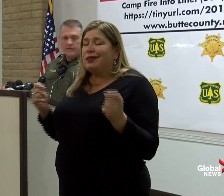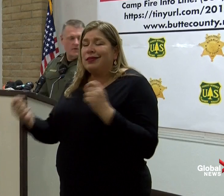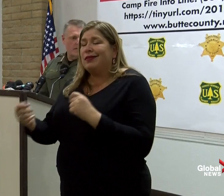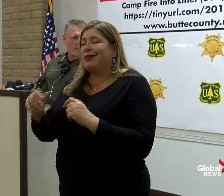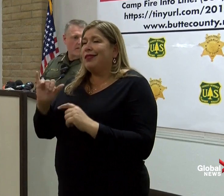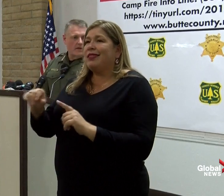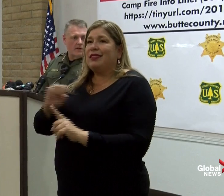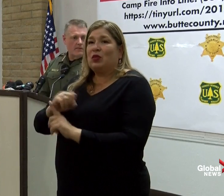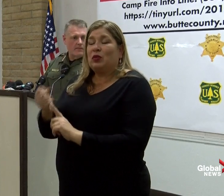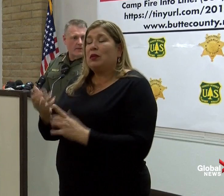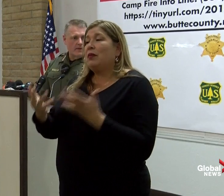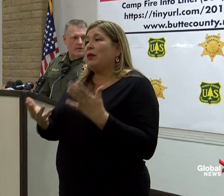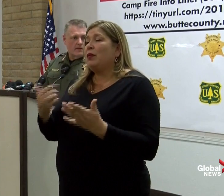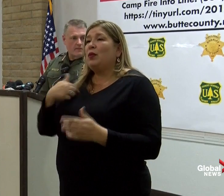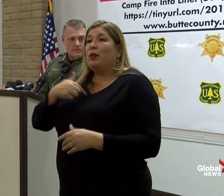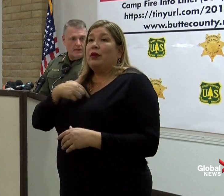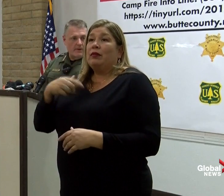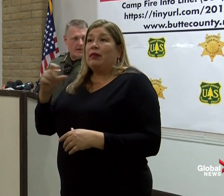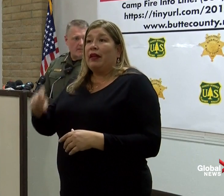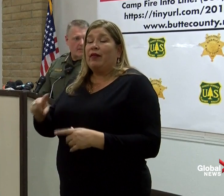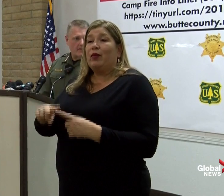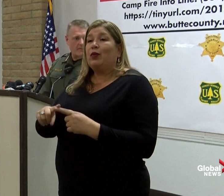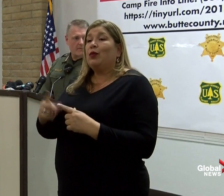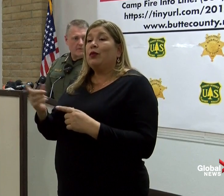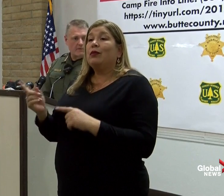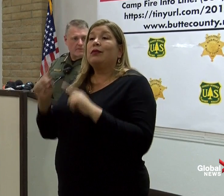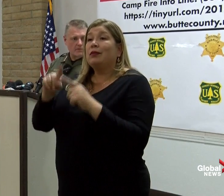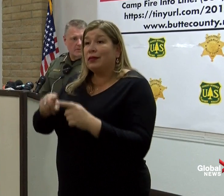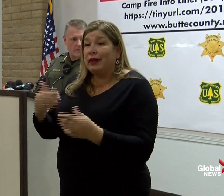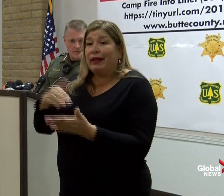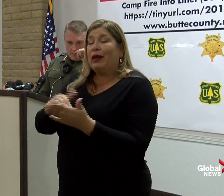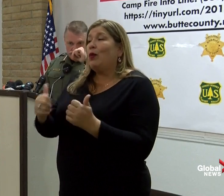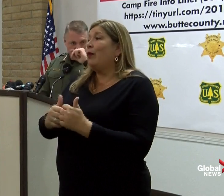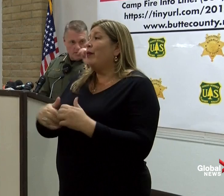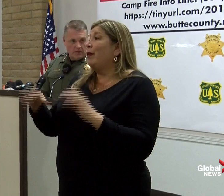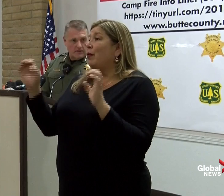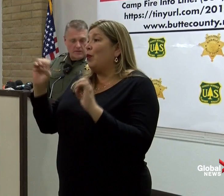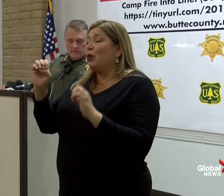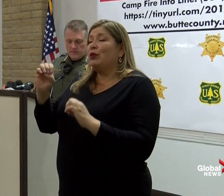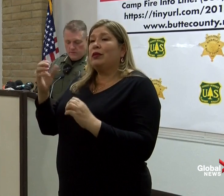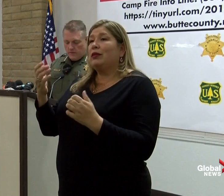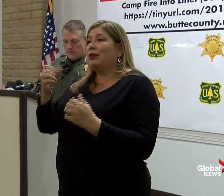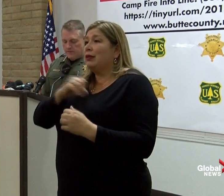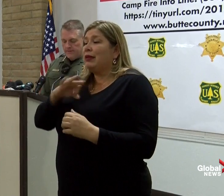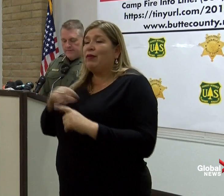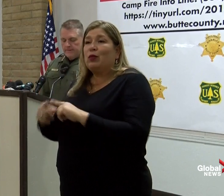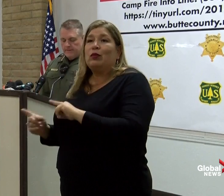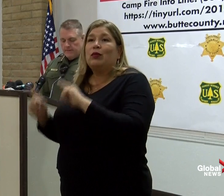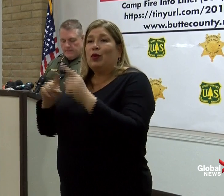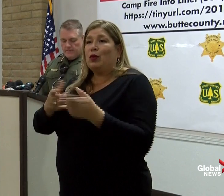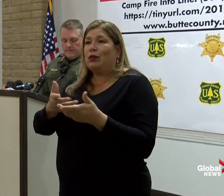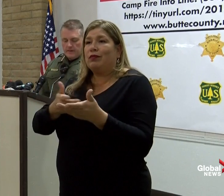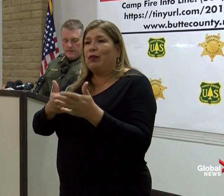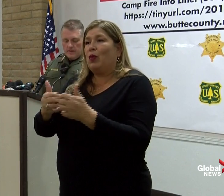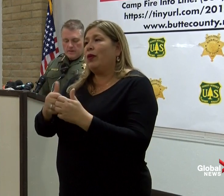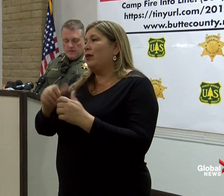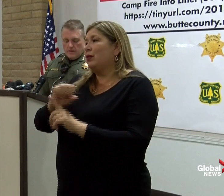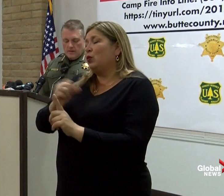may have to get back in there with emergency personnel to deal with the situation.